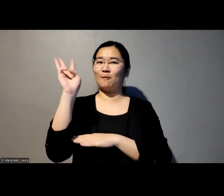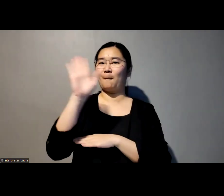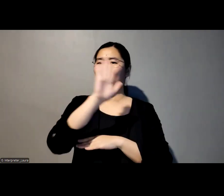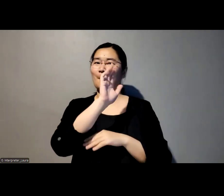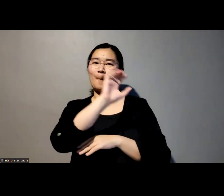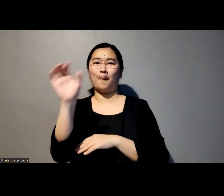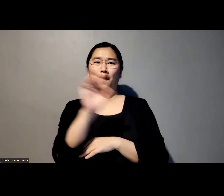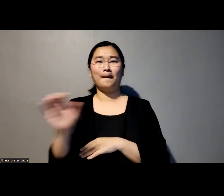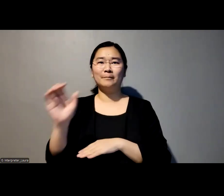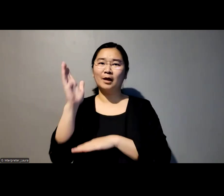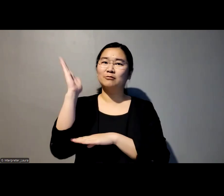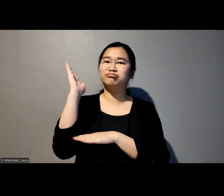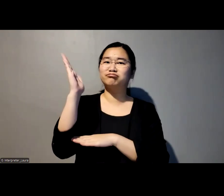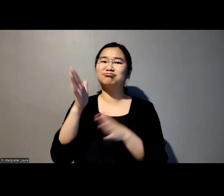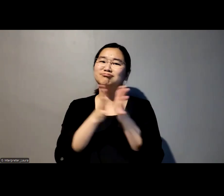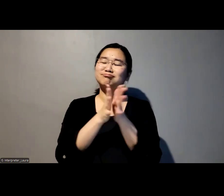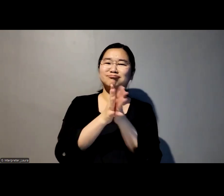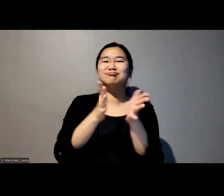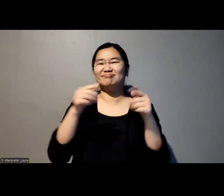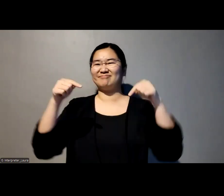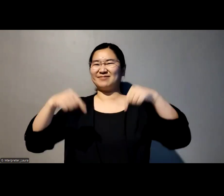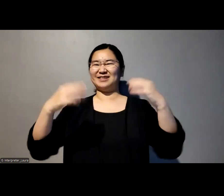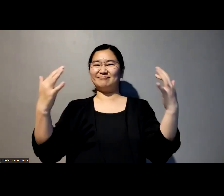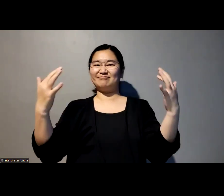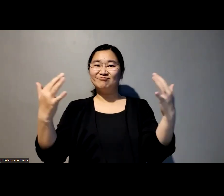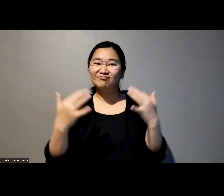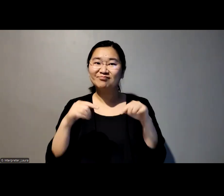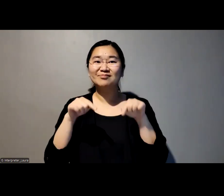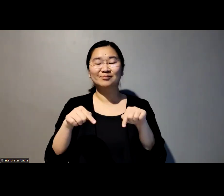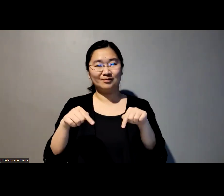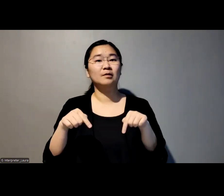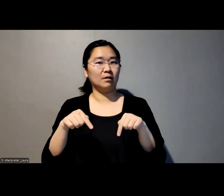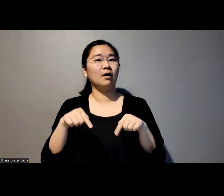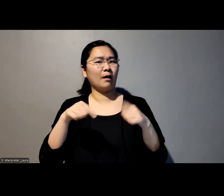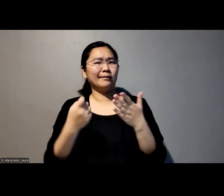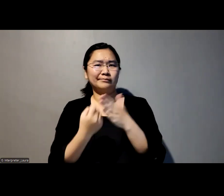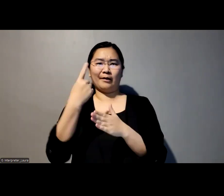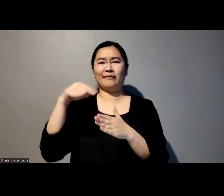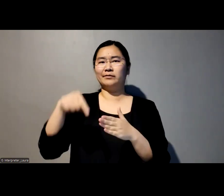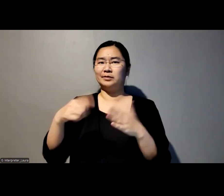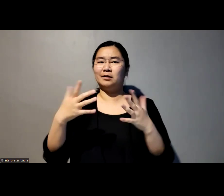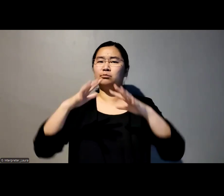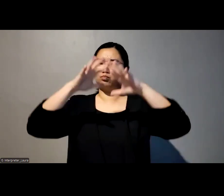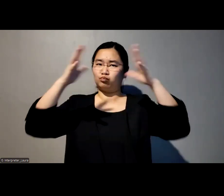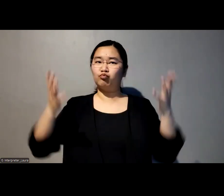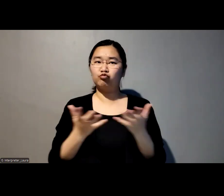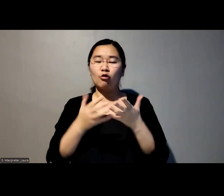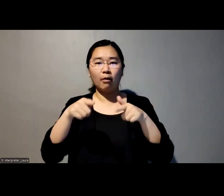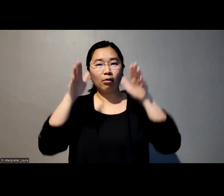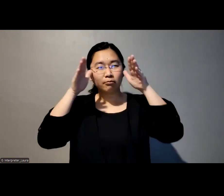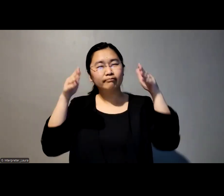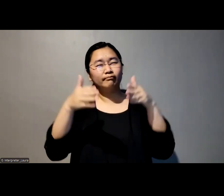on Deinstitutionalization's thematic workshops on the guidelines to deinstitutionalization, including